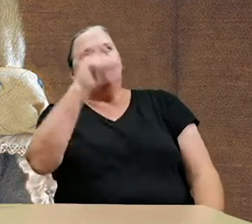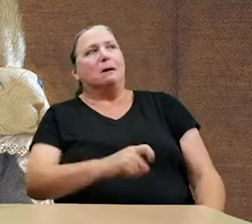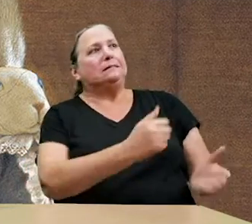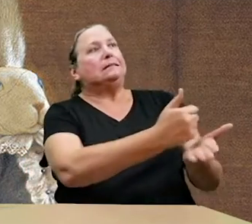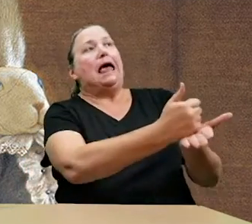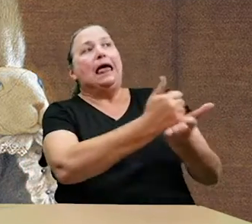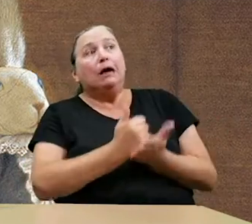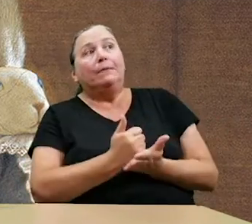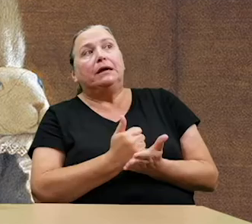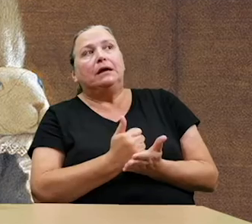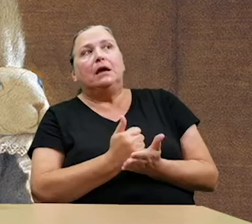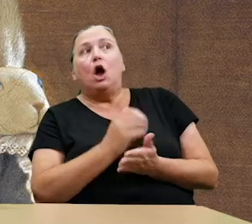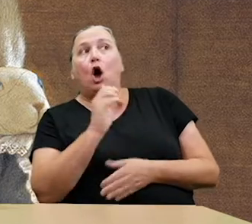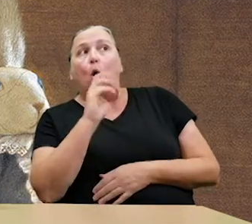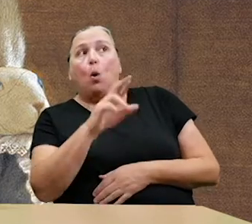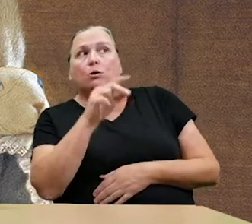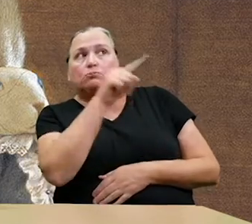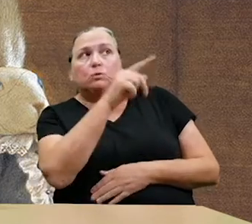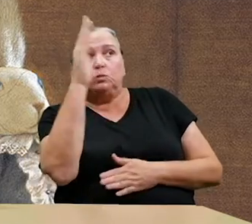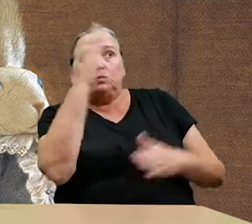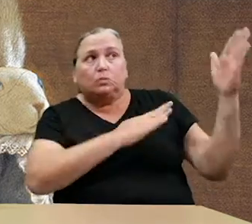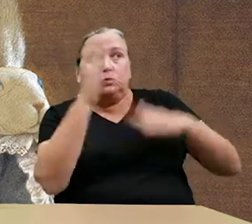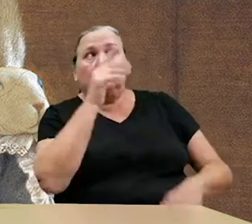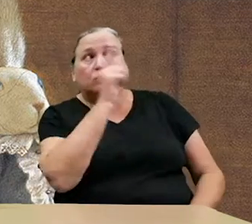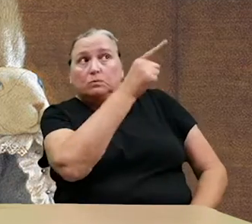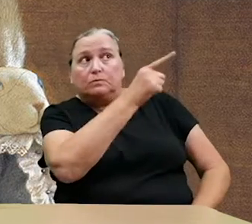or there will be consequences.